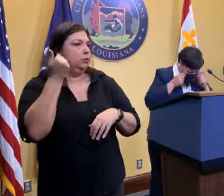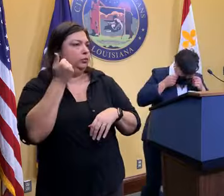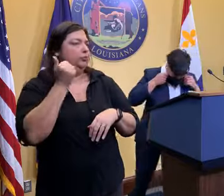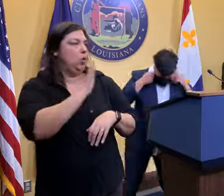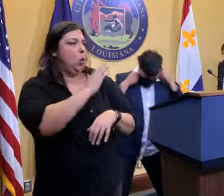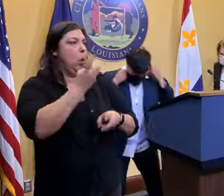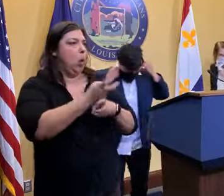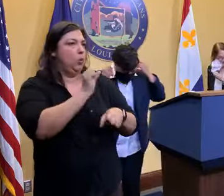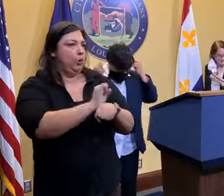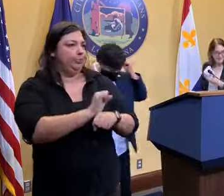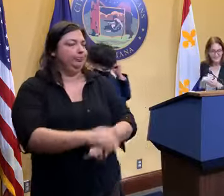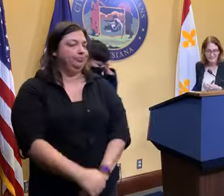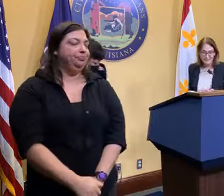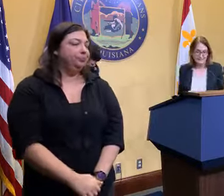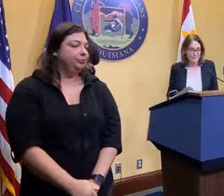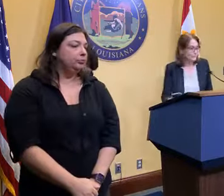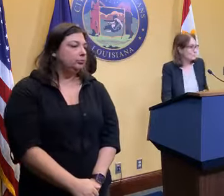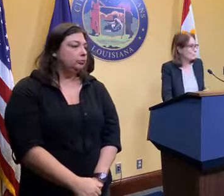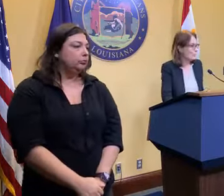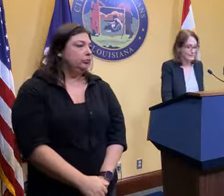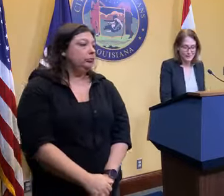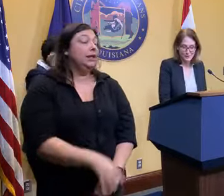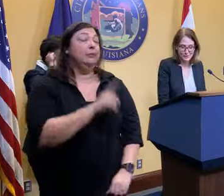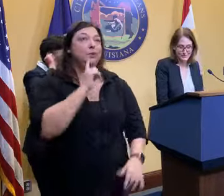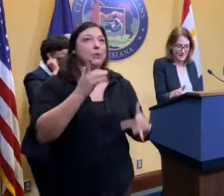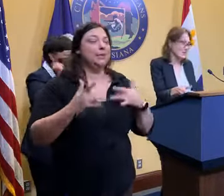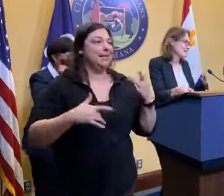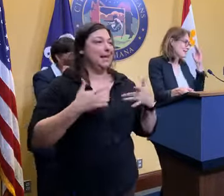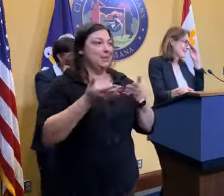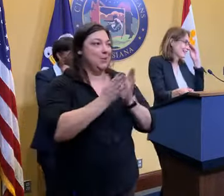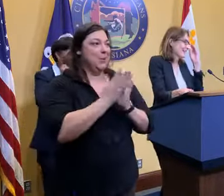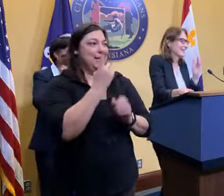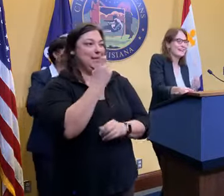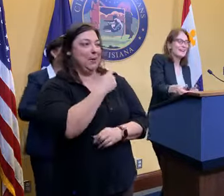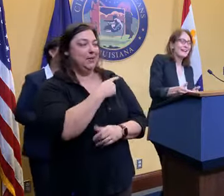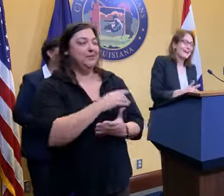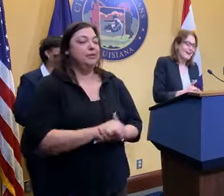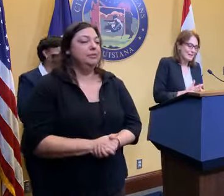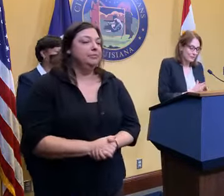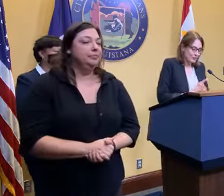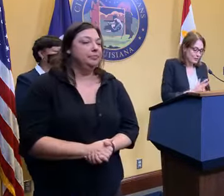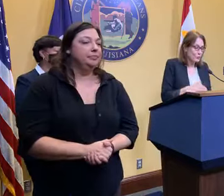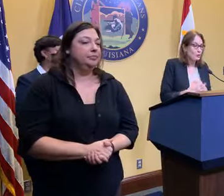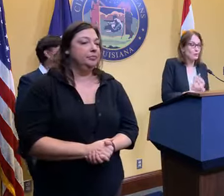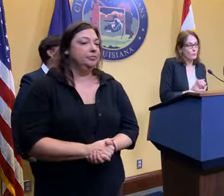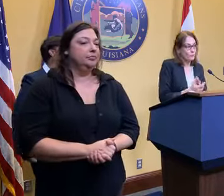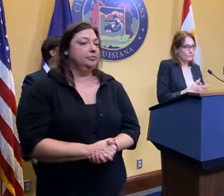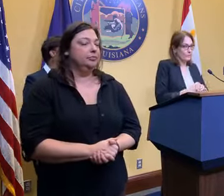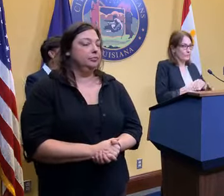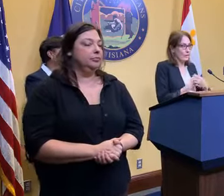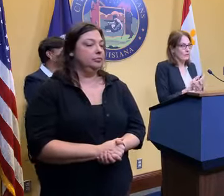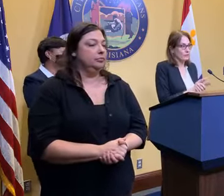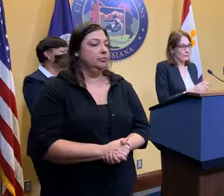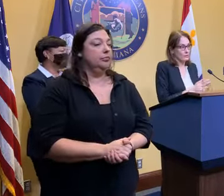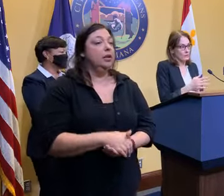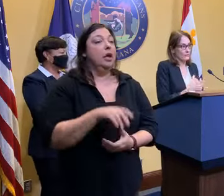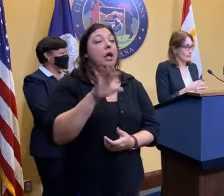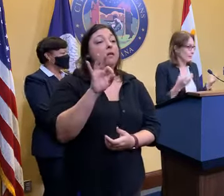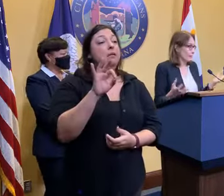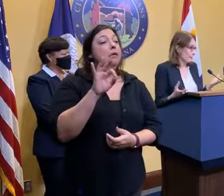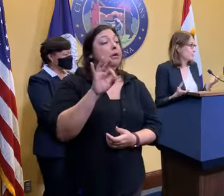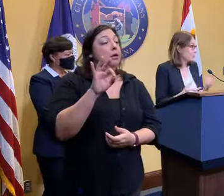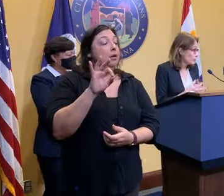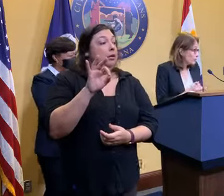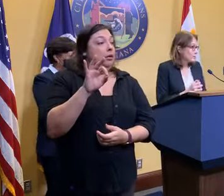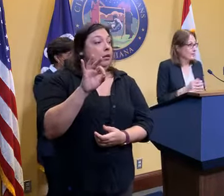work. I'm super excited you asked that question. So, Pfizer obviously